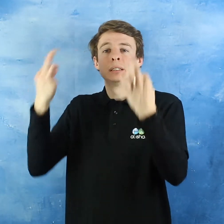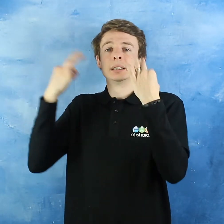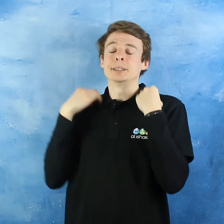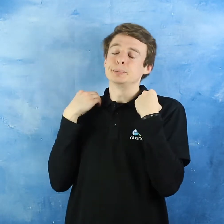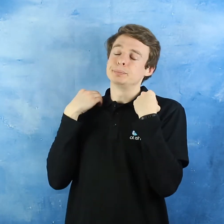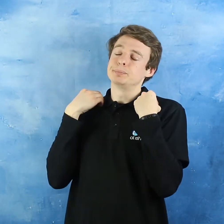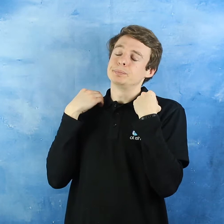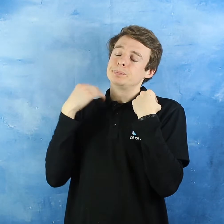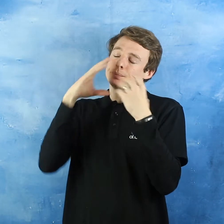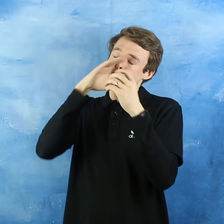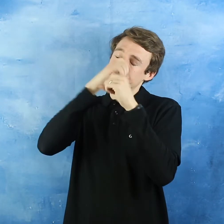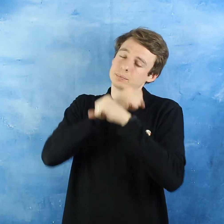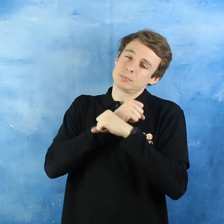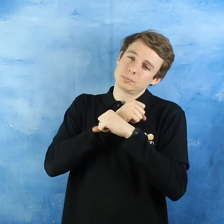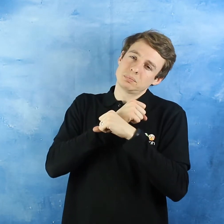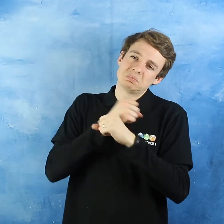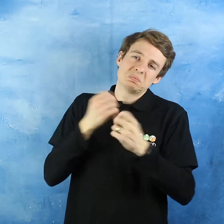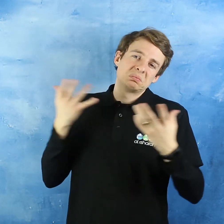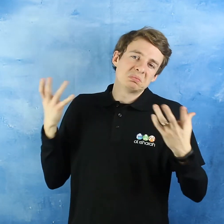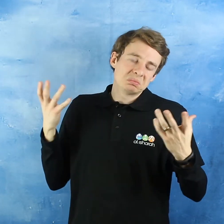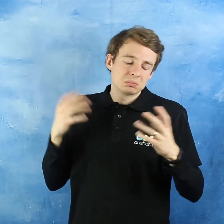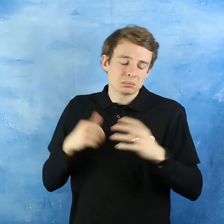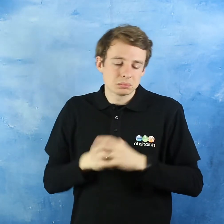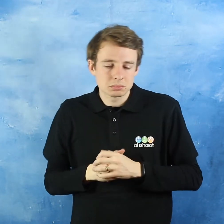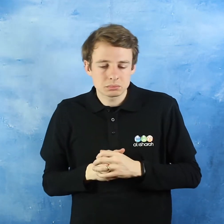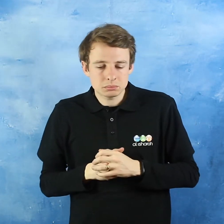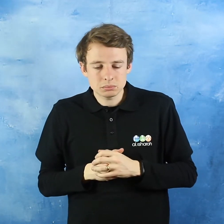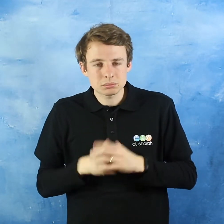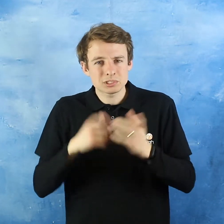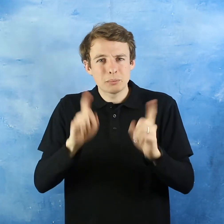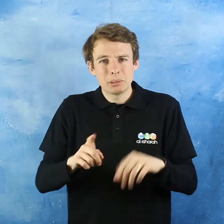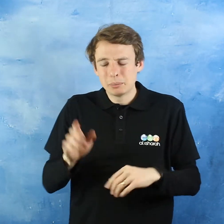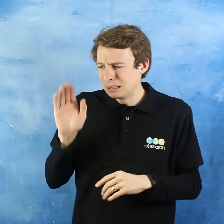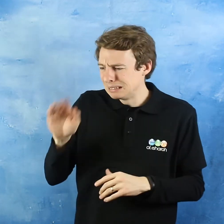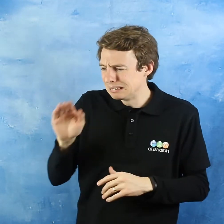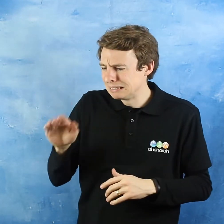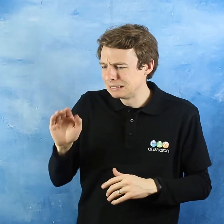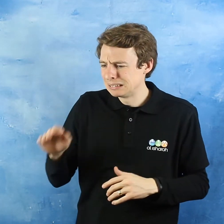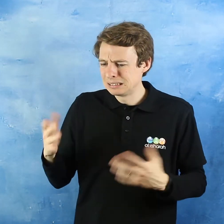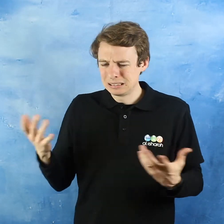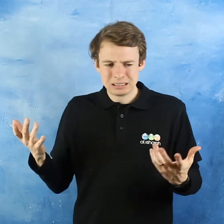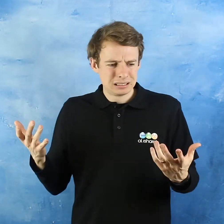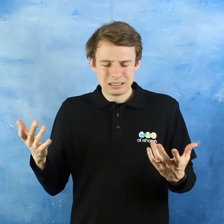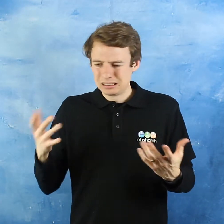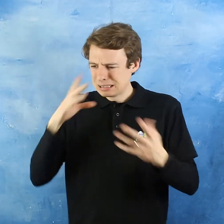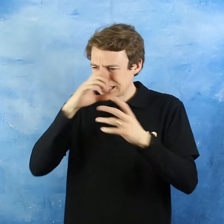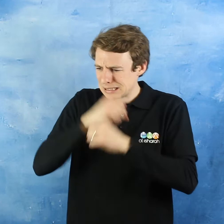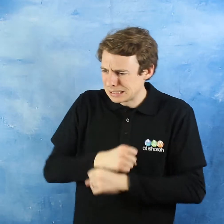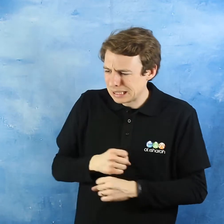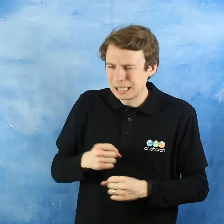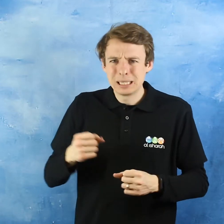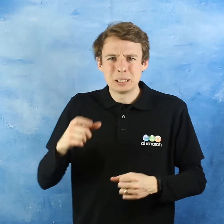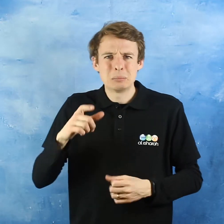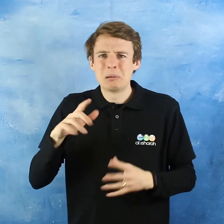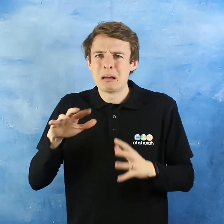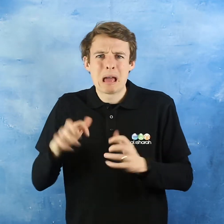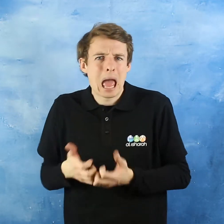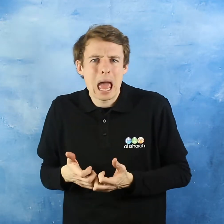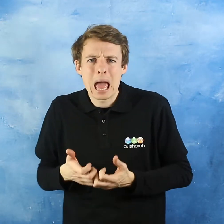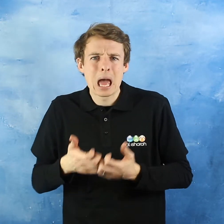said, where, Ibrahim, you're doing all, you're sleeping here? Everybody is scared, and something, the big storm, you're not concerned